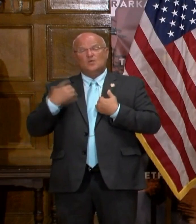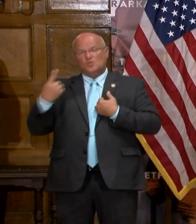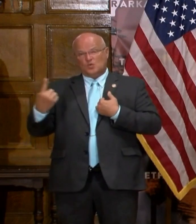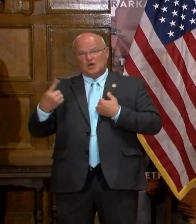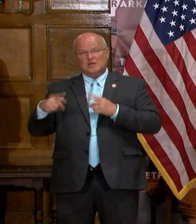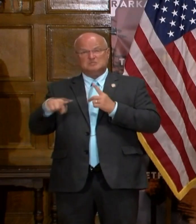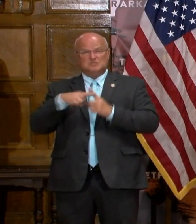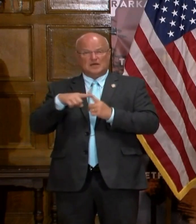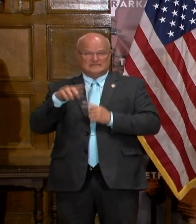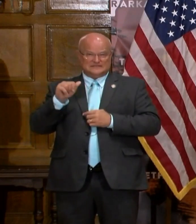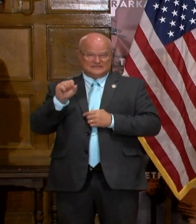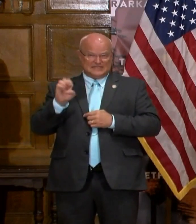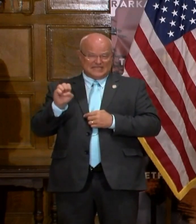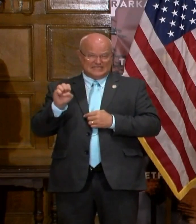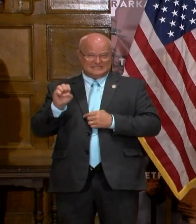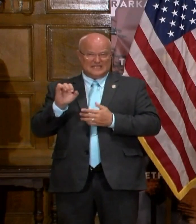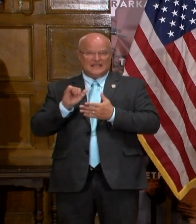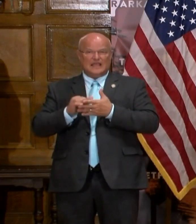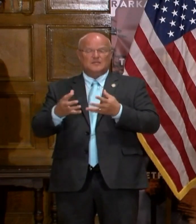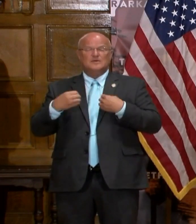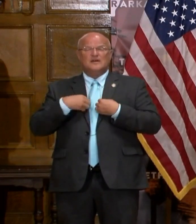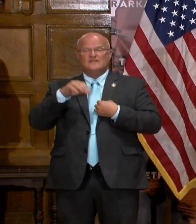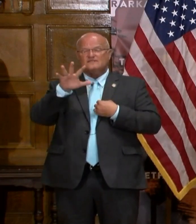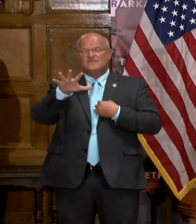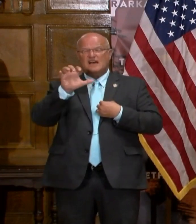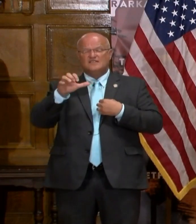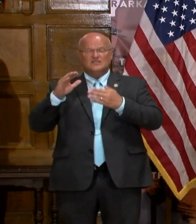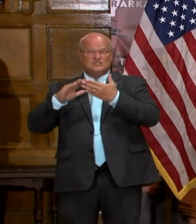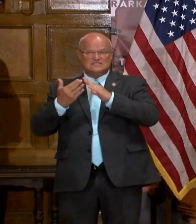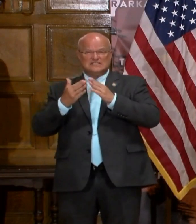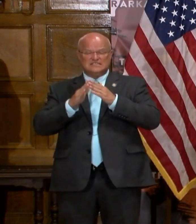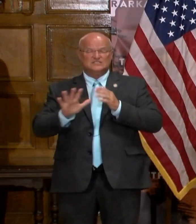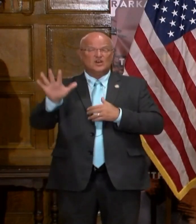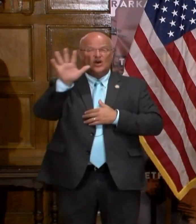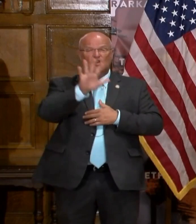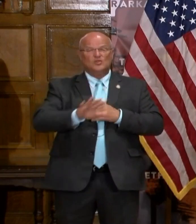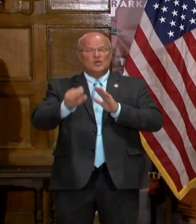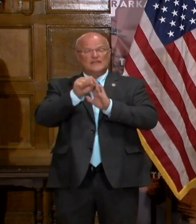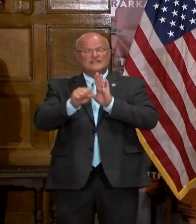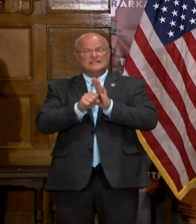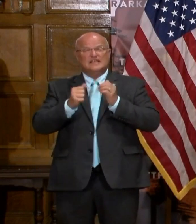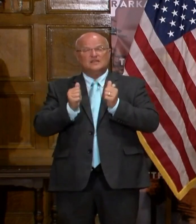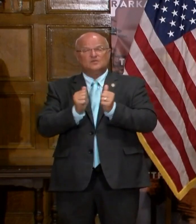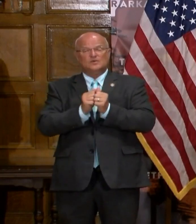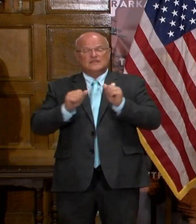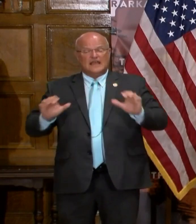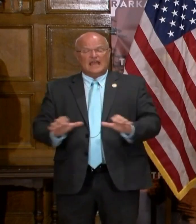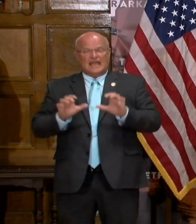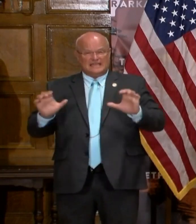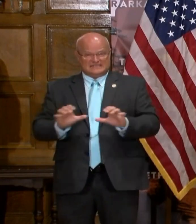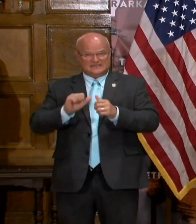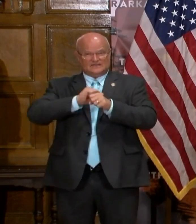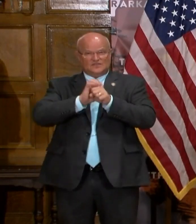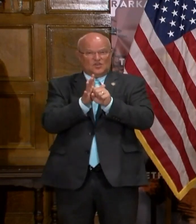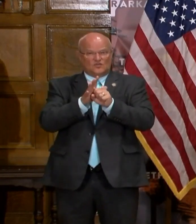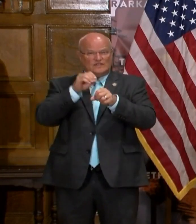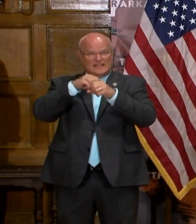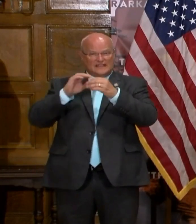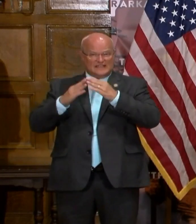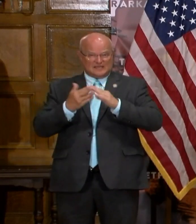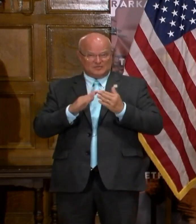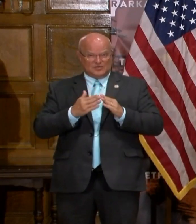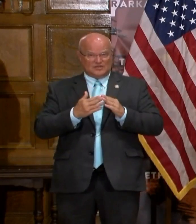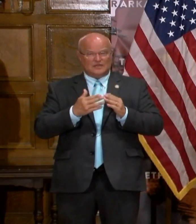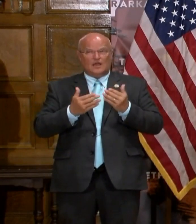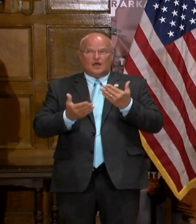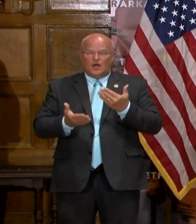one COVID positive case. So that puts us at 500 communities across the state with active COVID disease in their community. That is